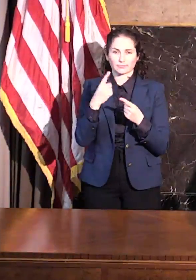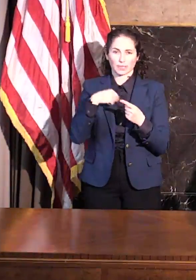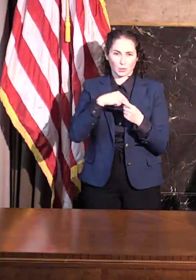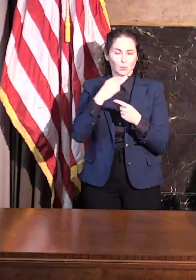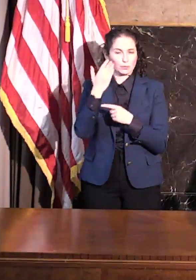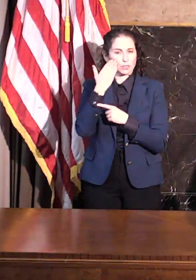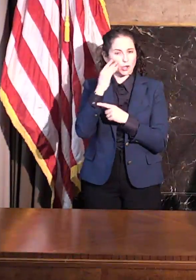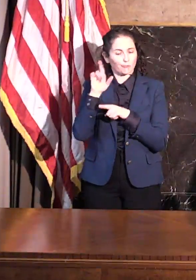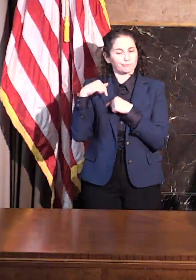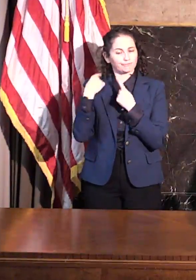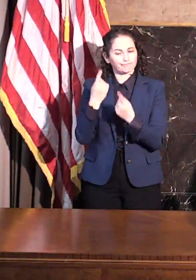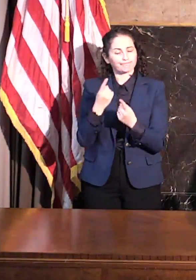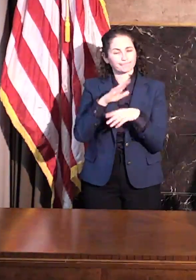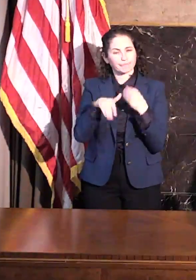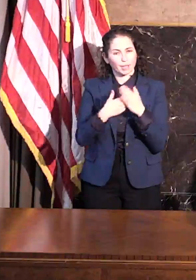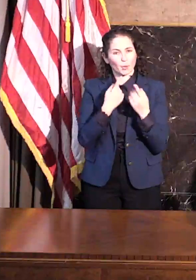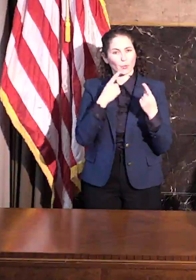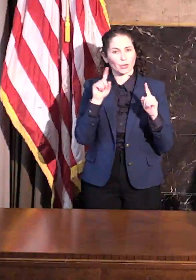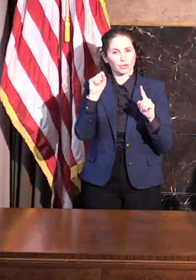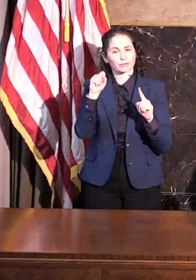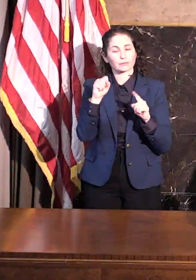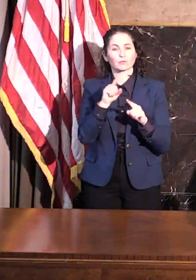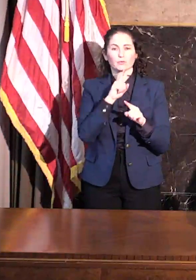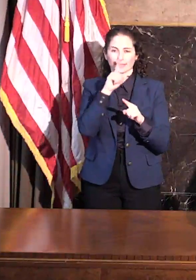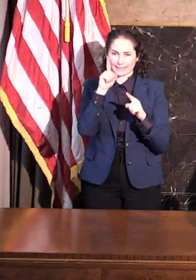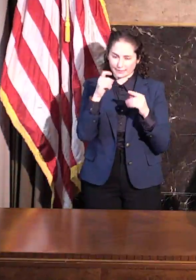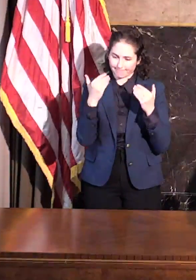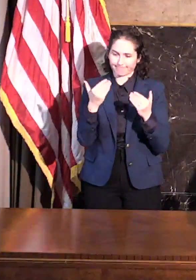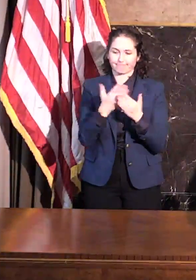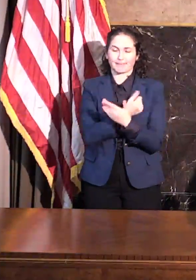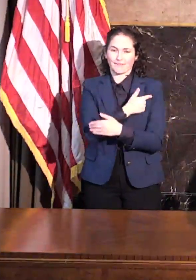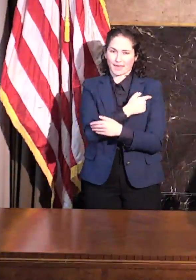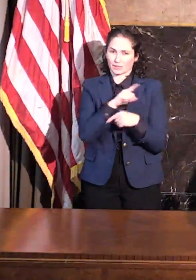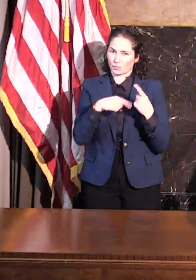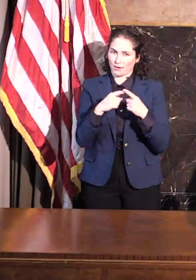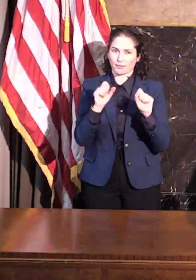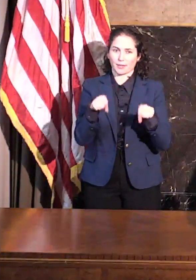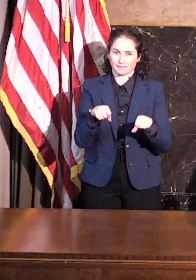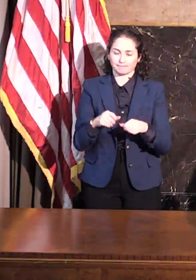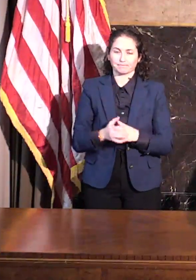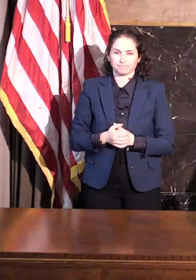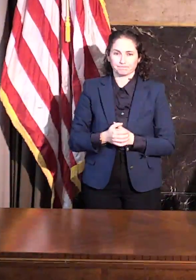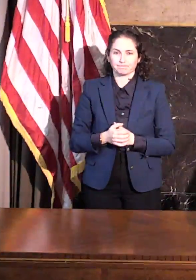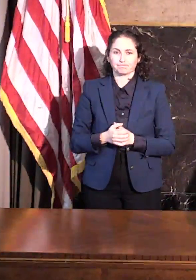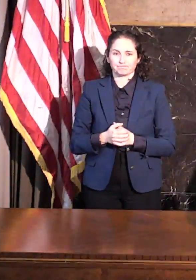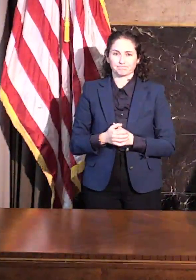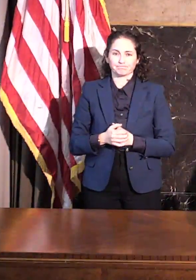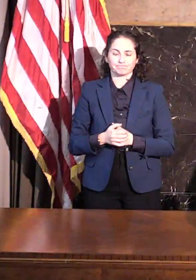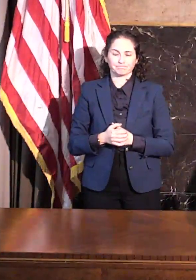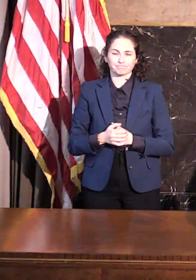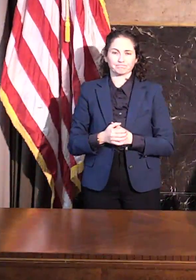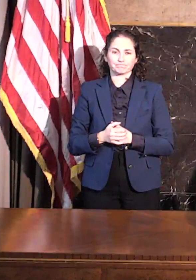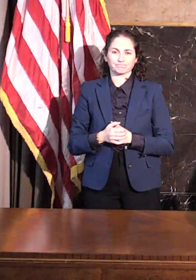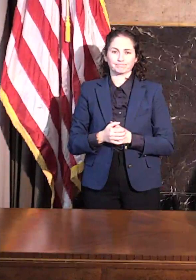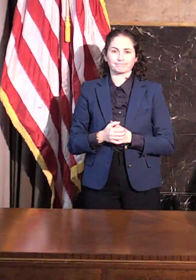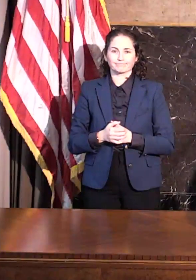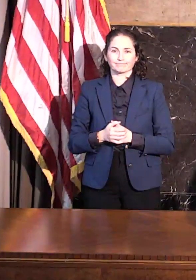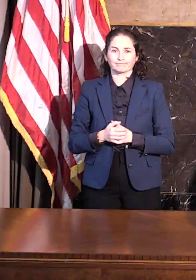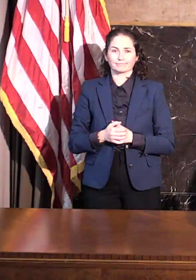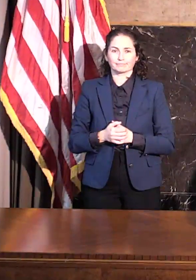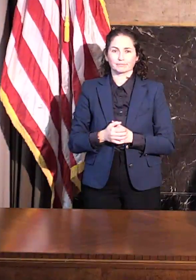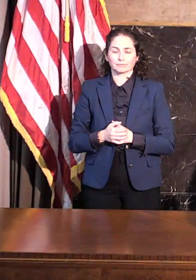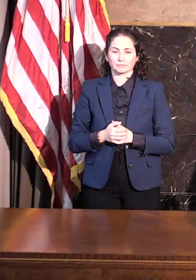incredibly important. That's why we have to keep wearing our masks. We have to socially distance, follow